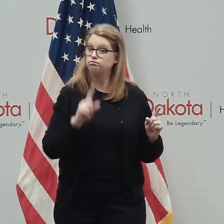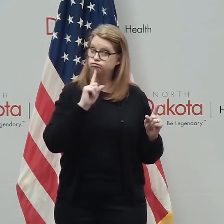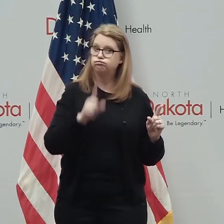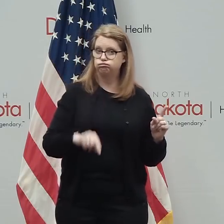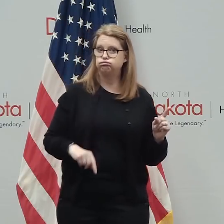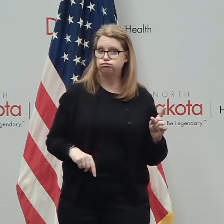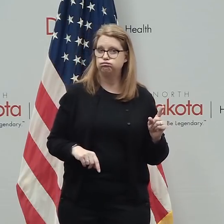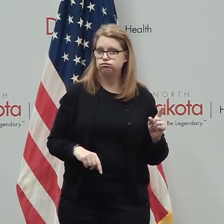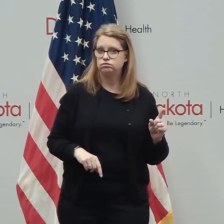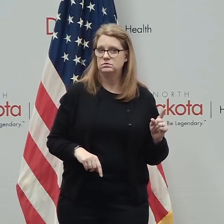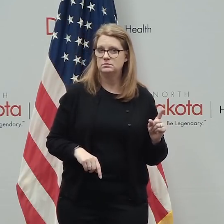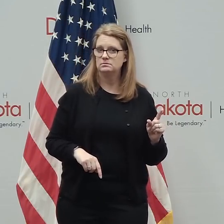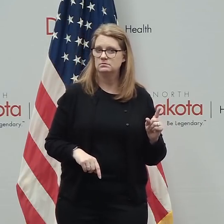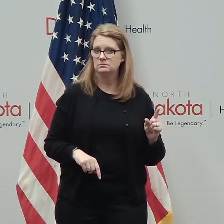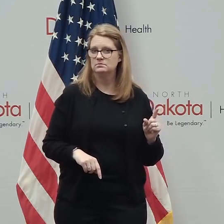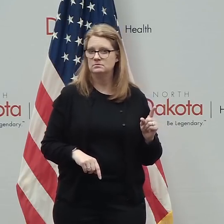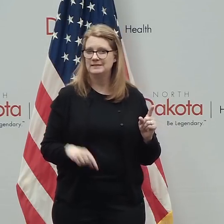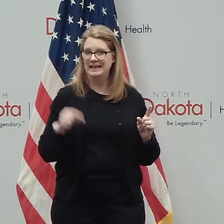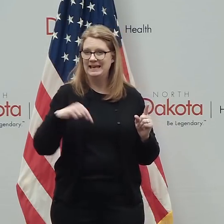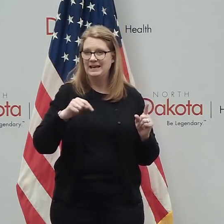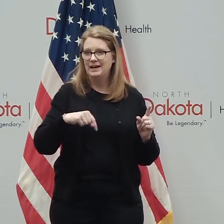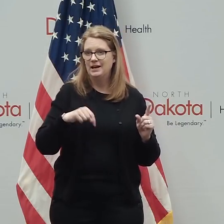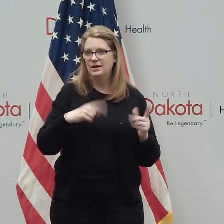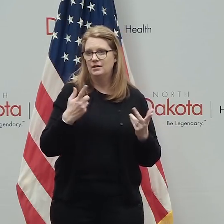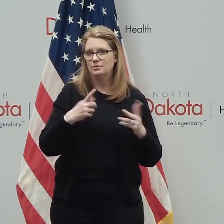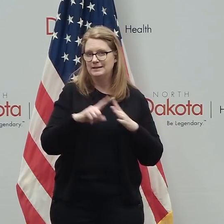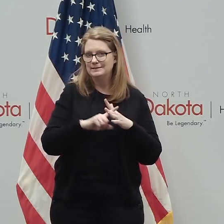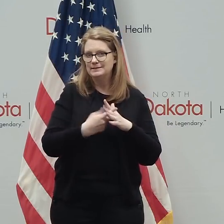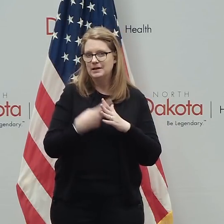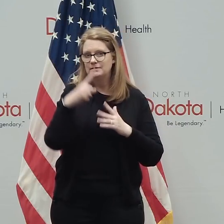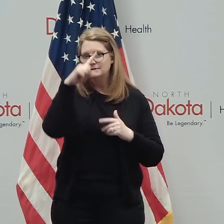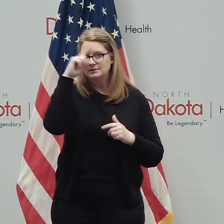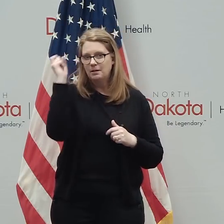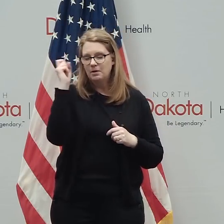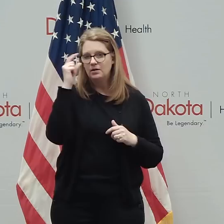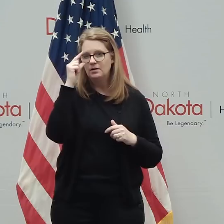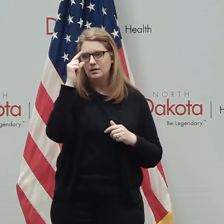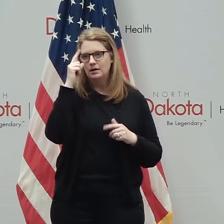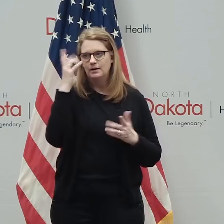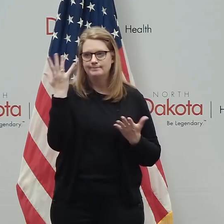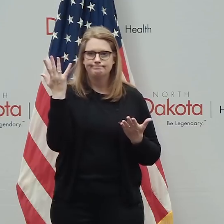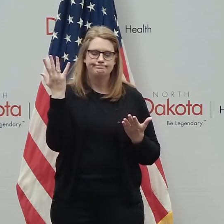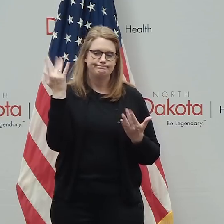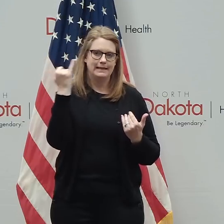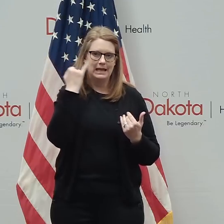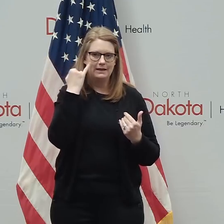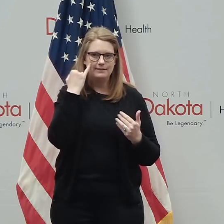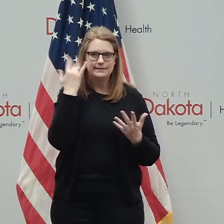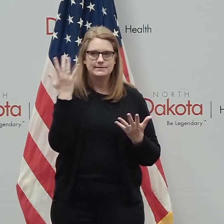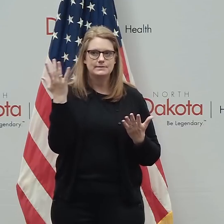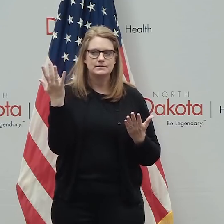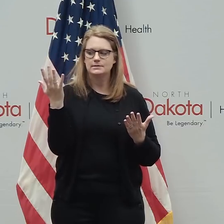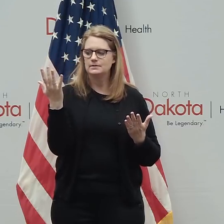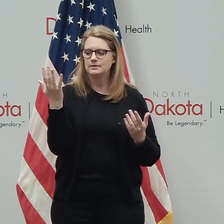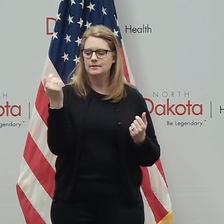Absolutely. We have the advantage here, particularly as we head into summer, whether it's